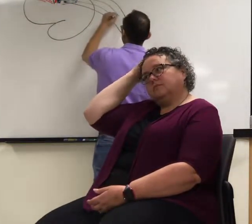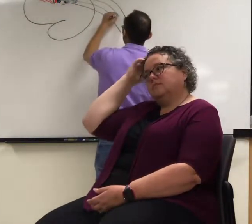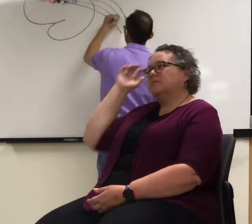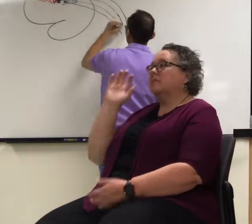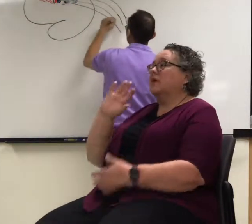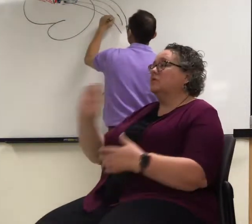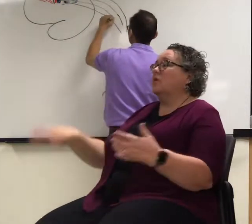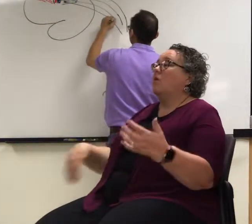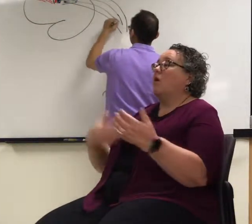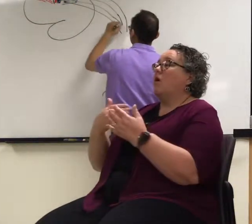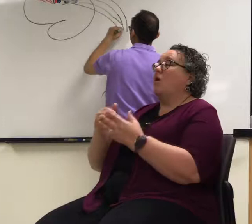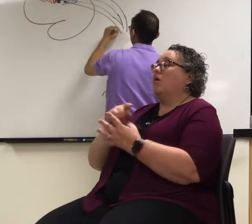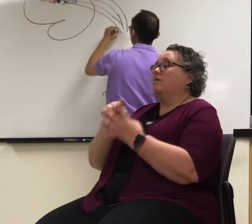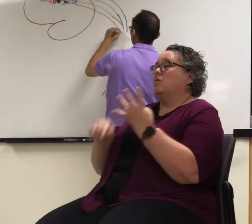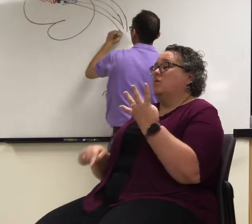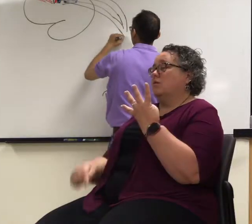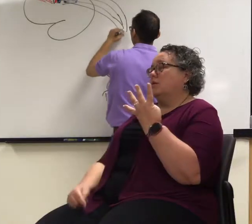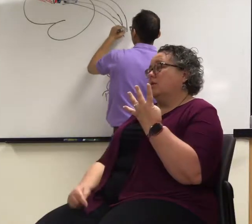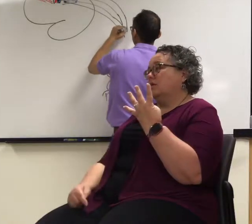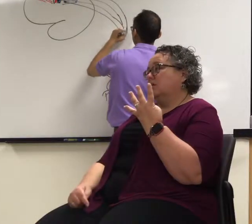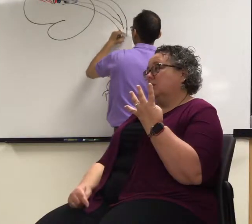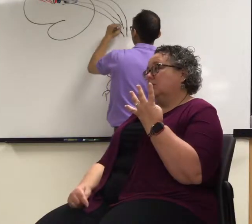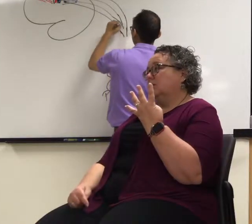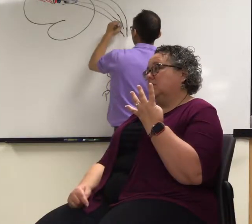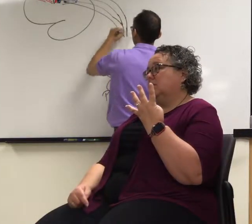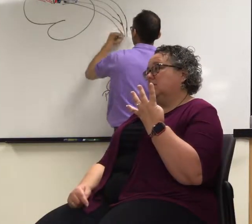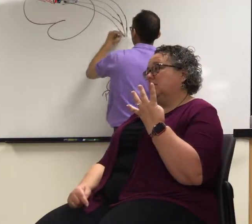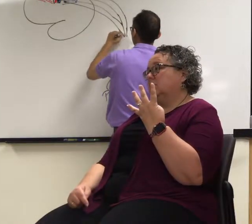So all of these